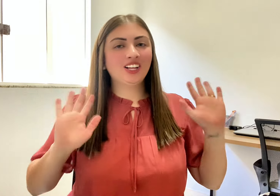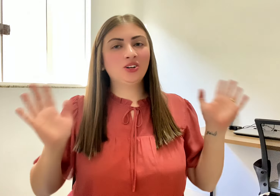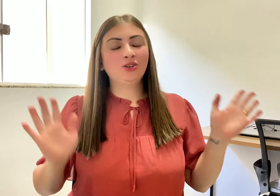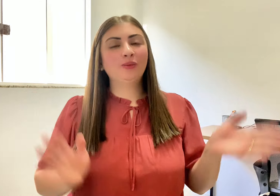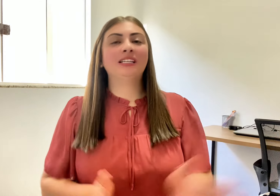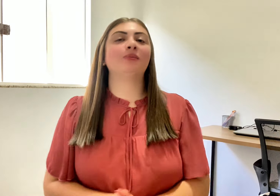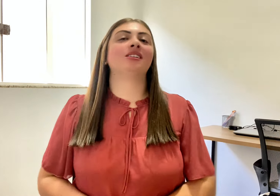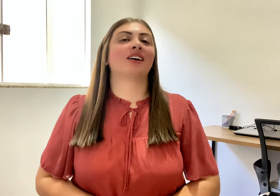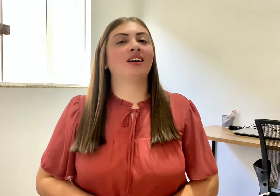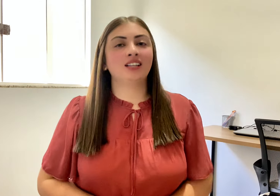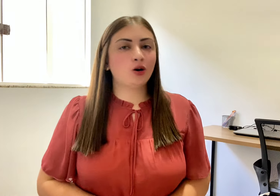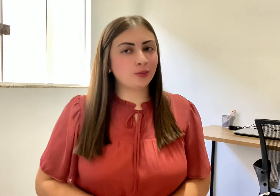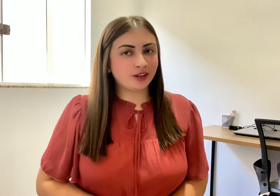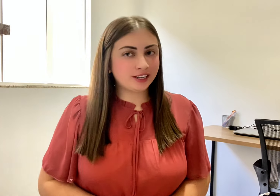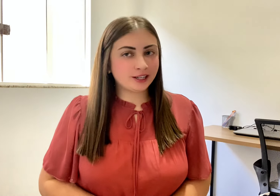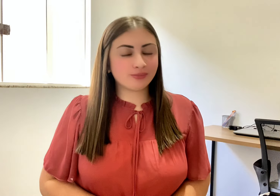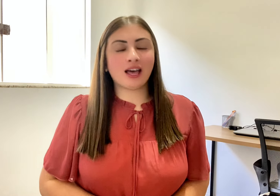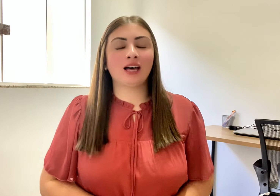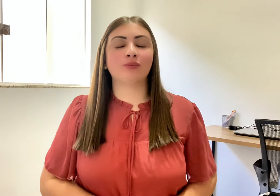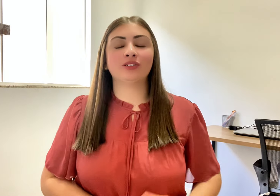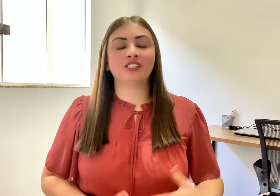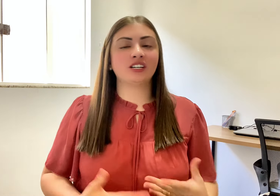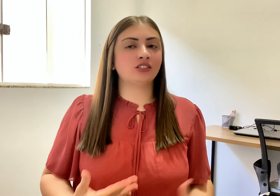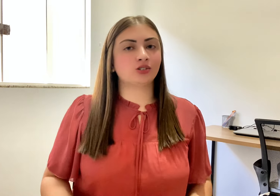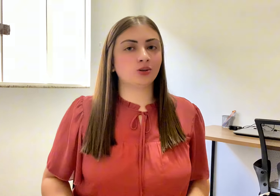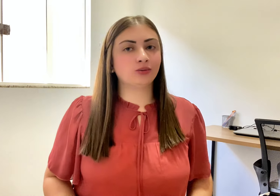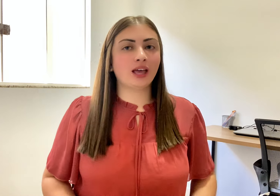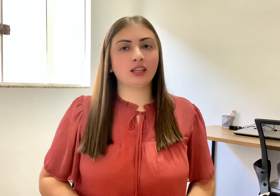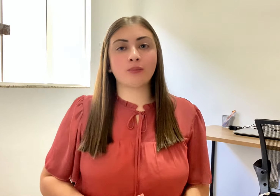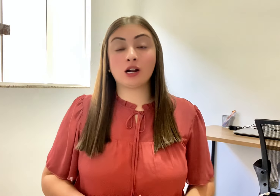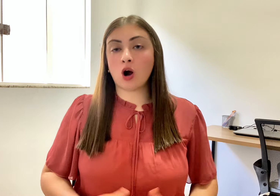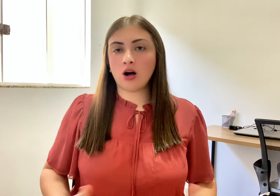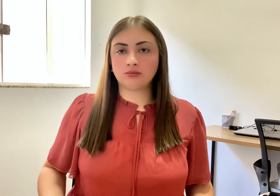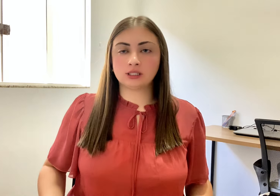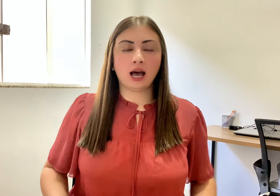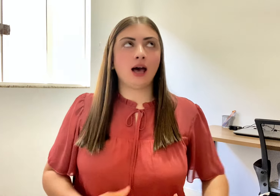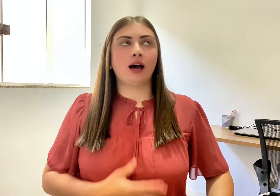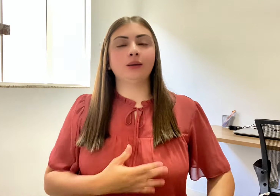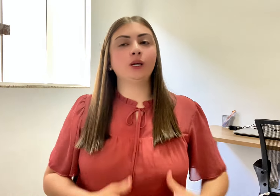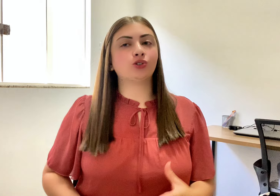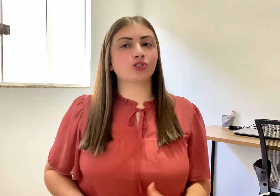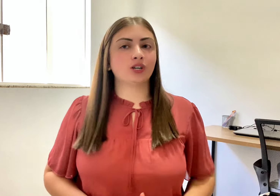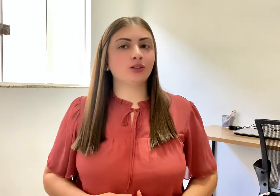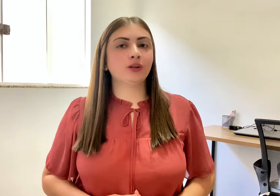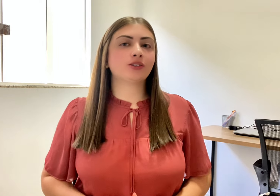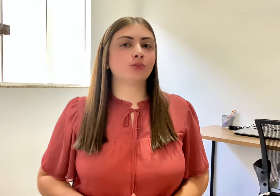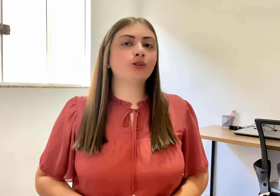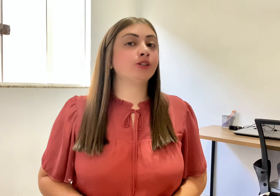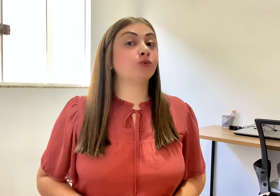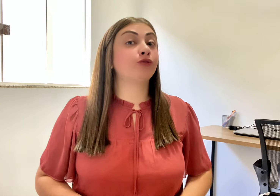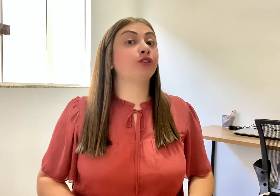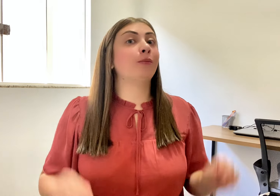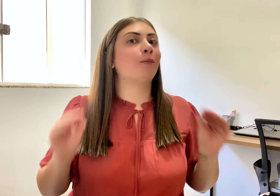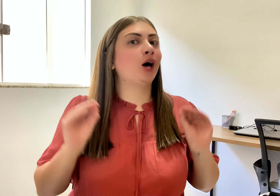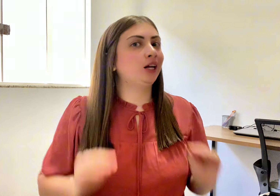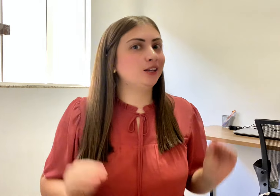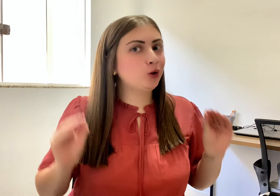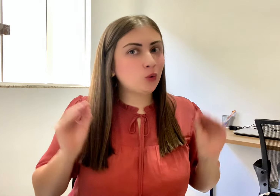Hello, my name is Carla Almeida. I'm 30 years old and I'm an accountant. I'm here to share my experience with the Money